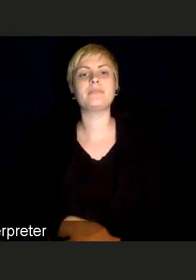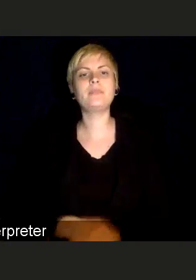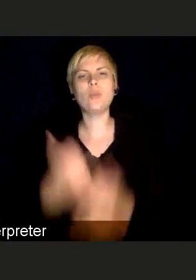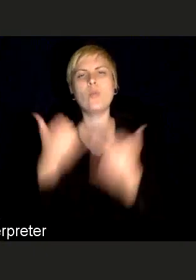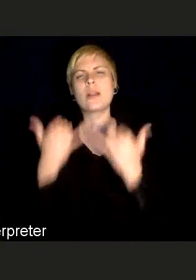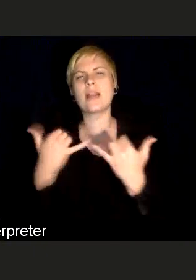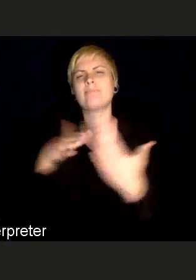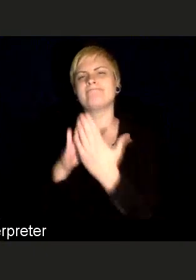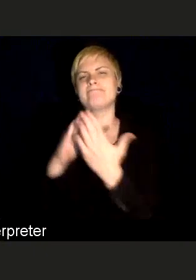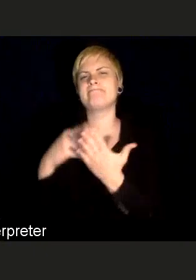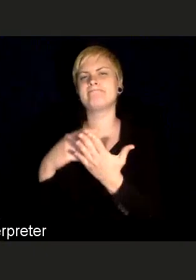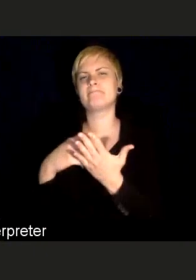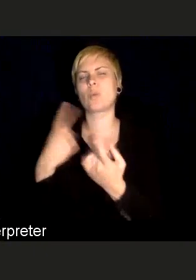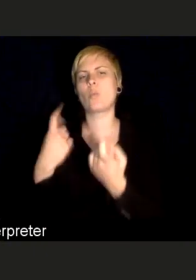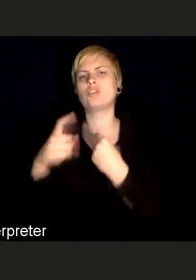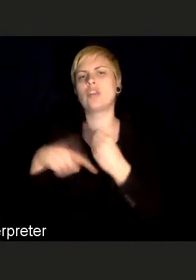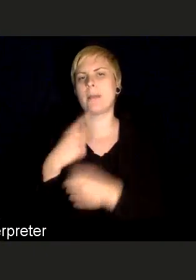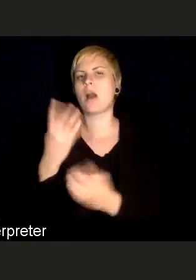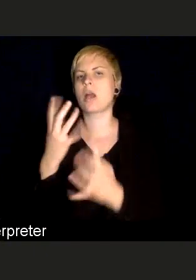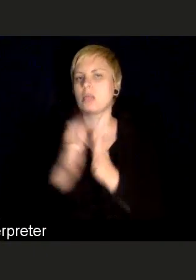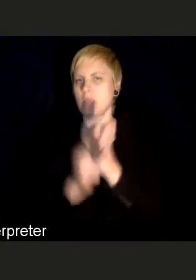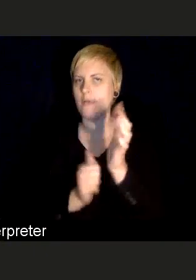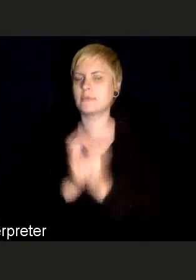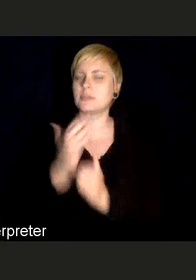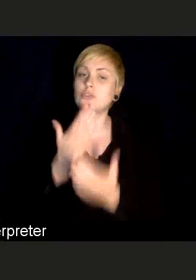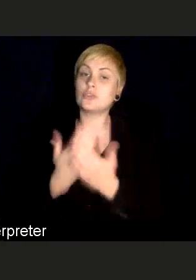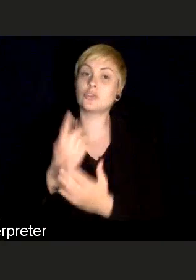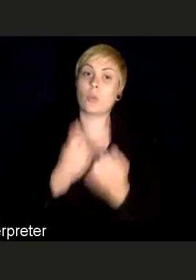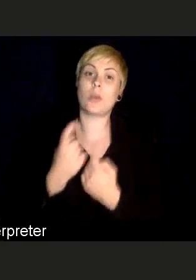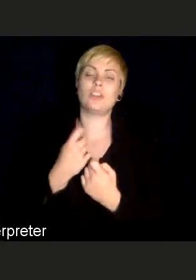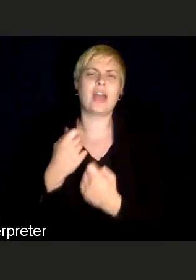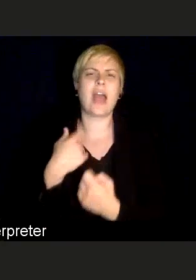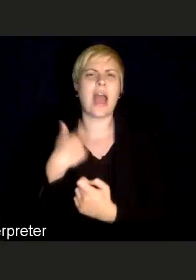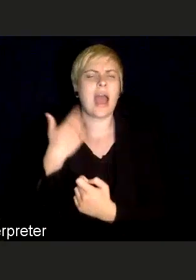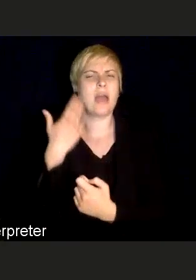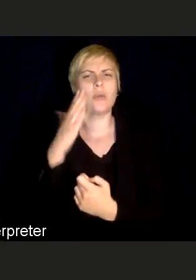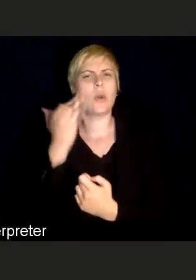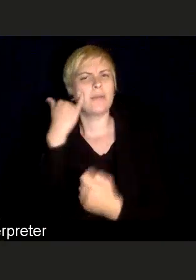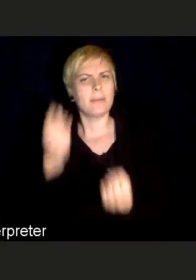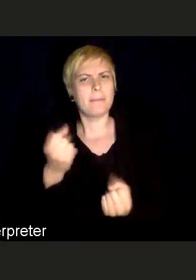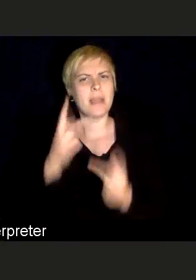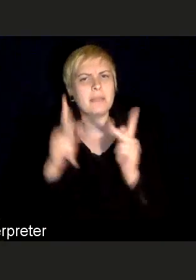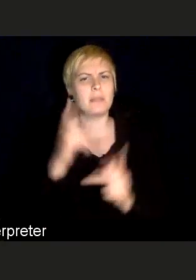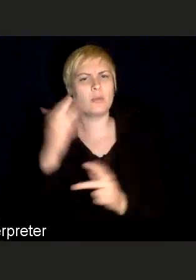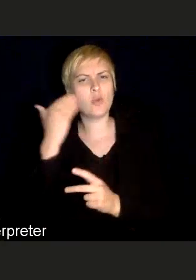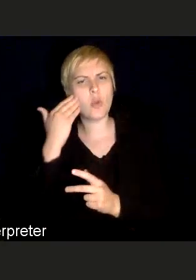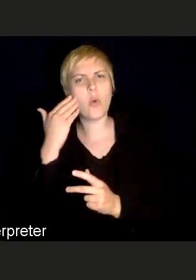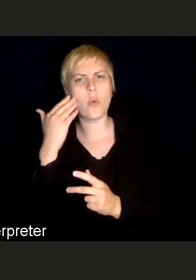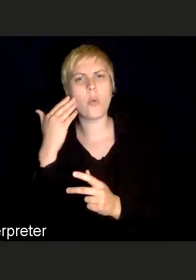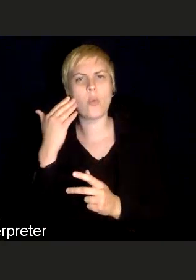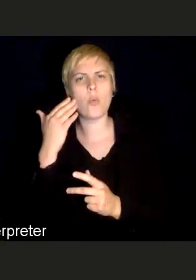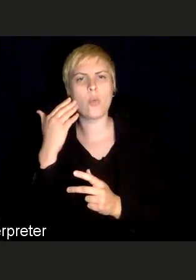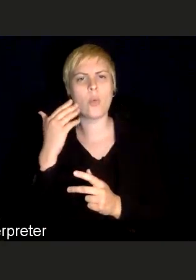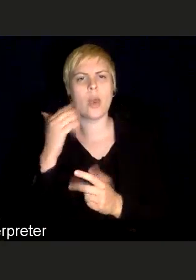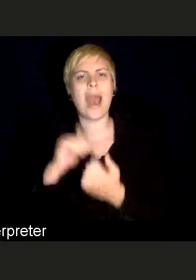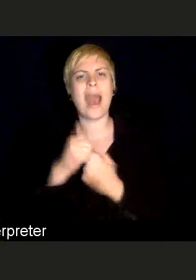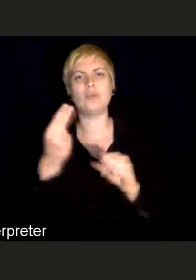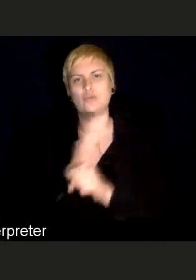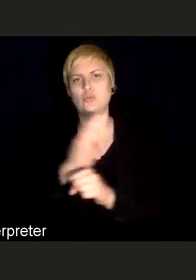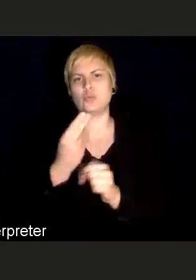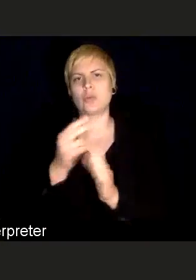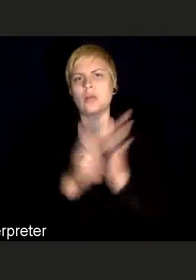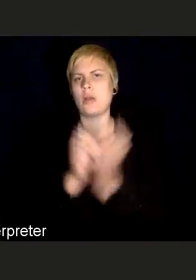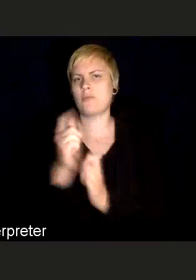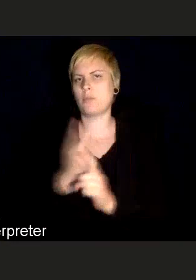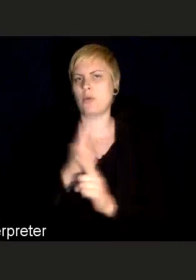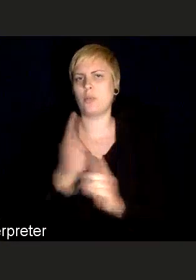about gloves, because this is a good question, and I'm not sure that many people know sort of the guidance that kind of goes with glove wearing. So I